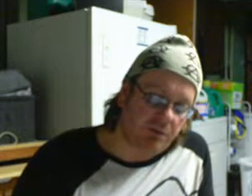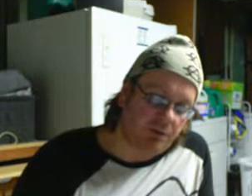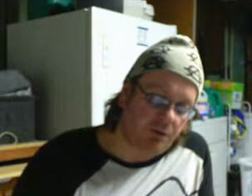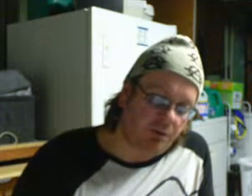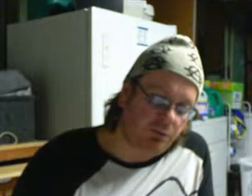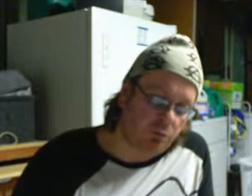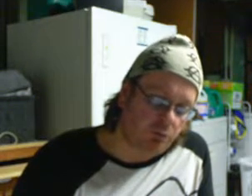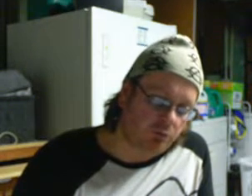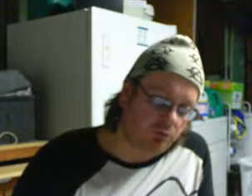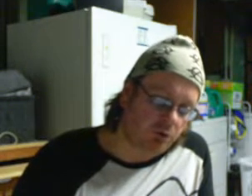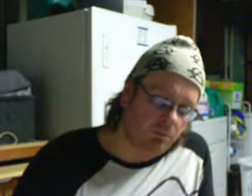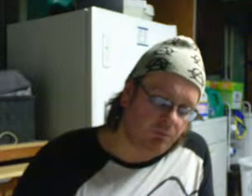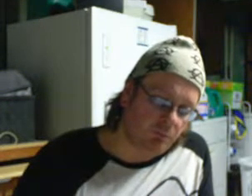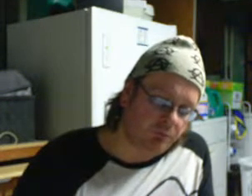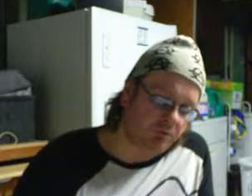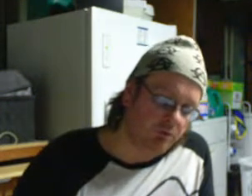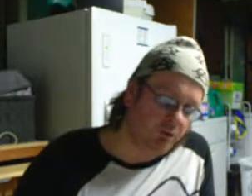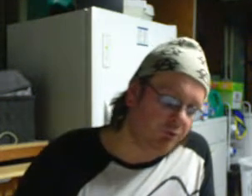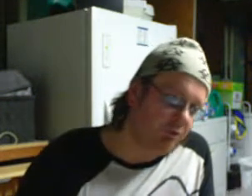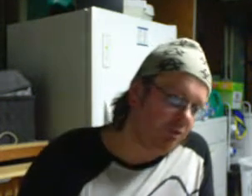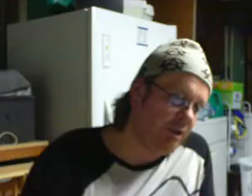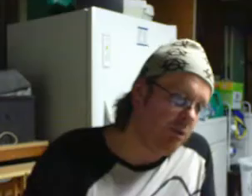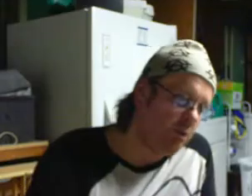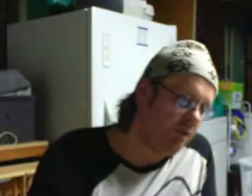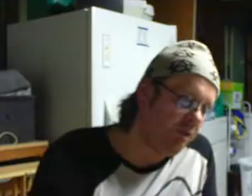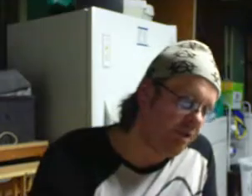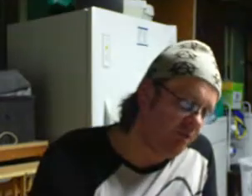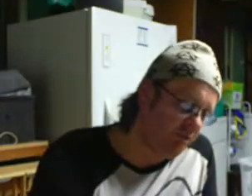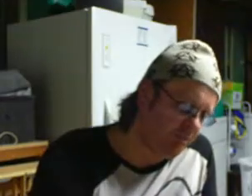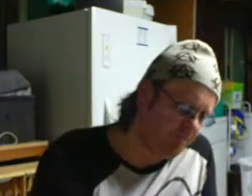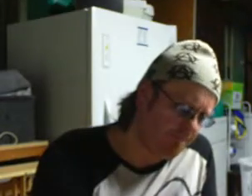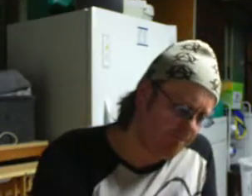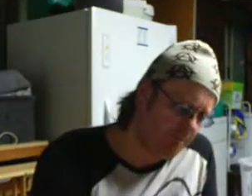all his royal robes was clothed like one of these.